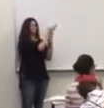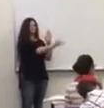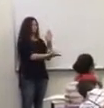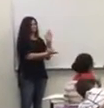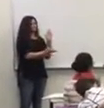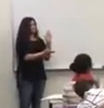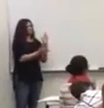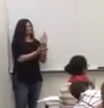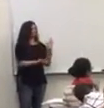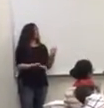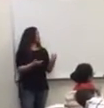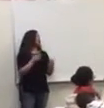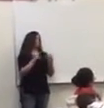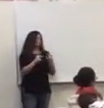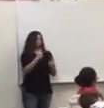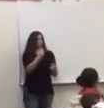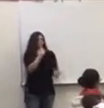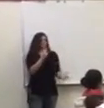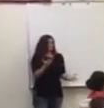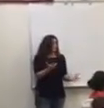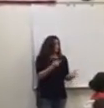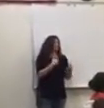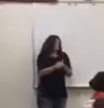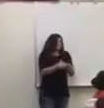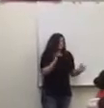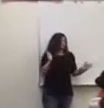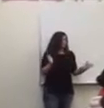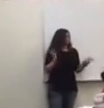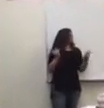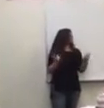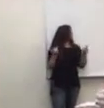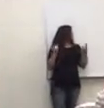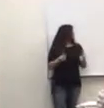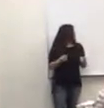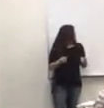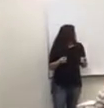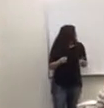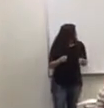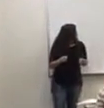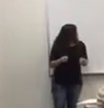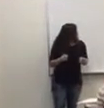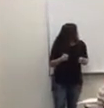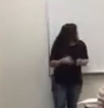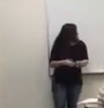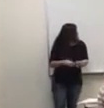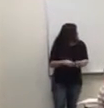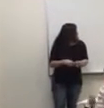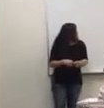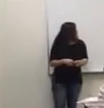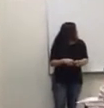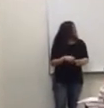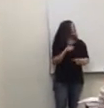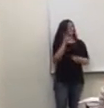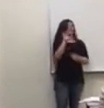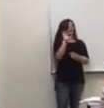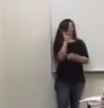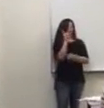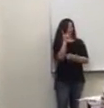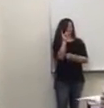right now. But here's what's going to happen. There is no clip art anywhere